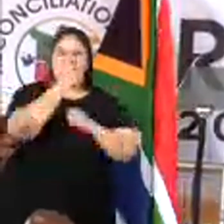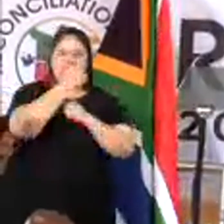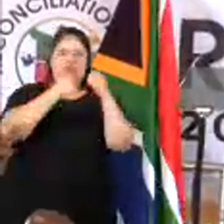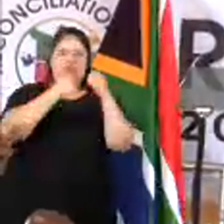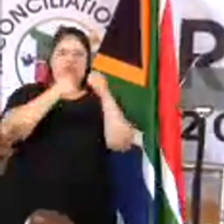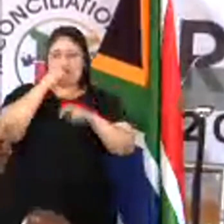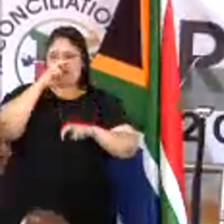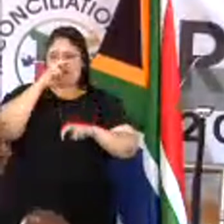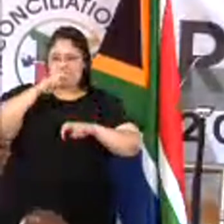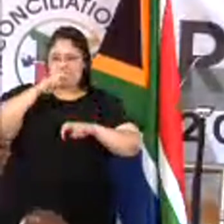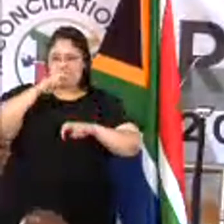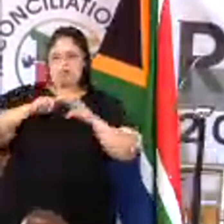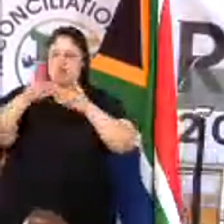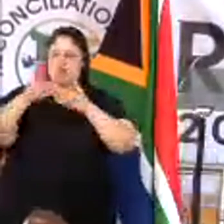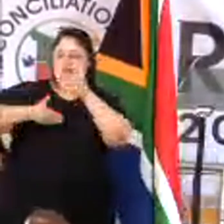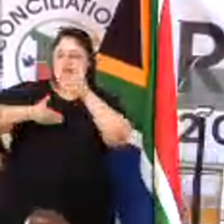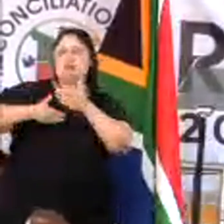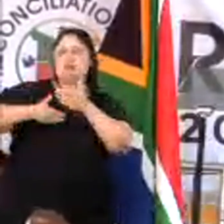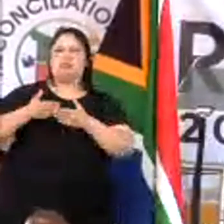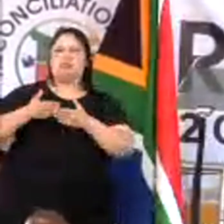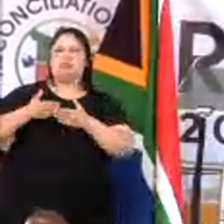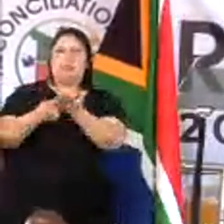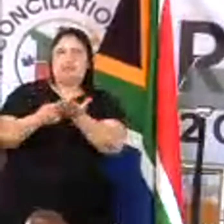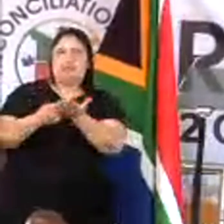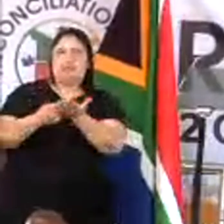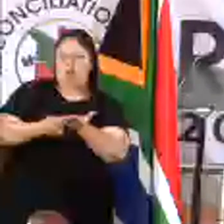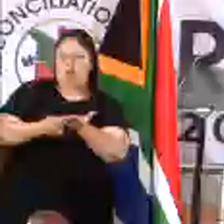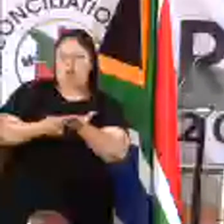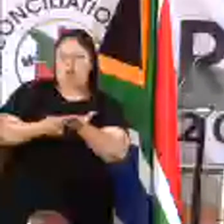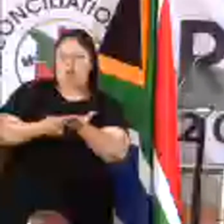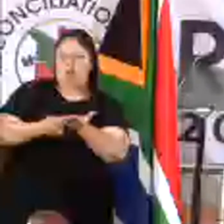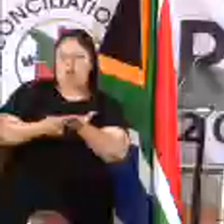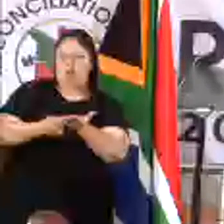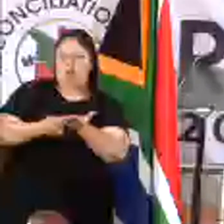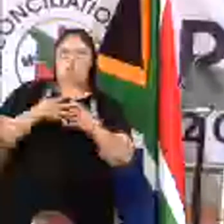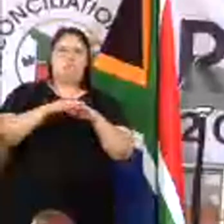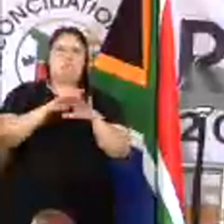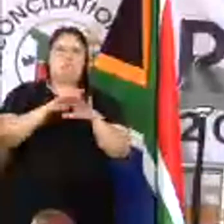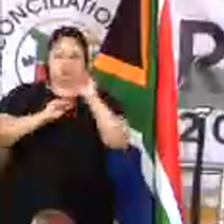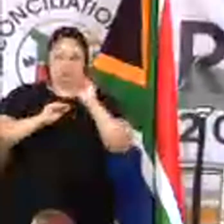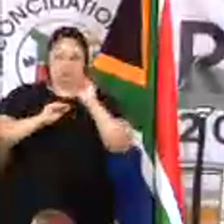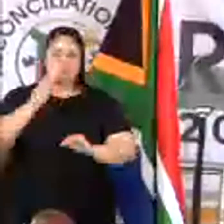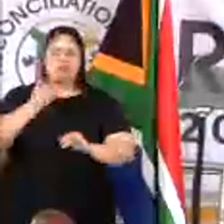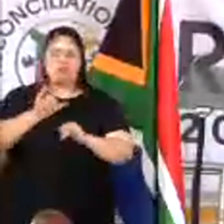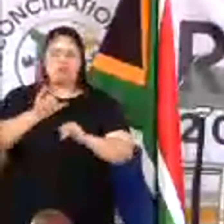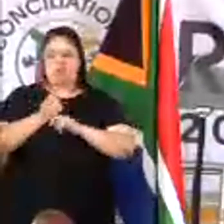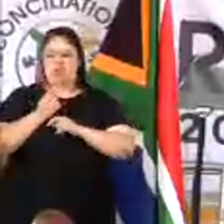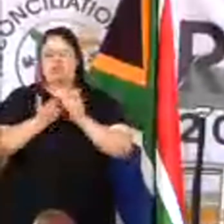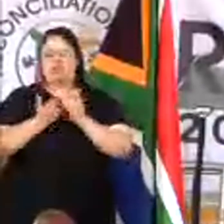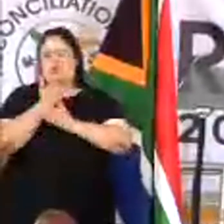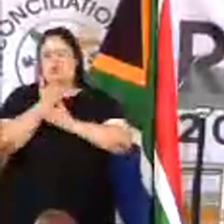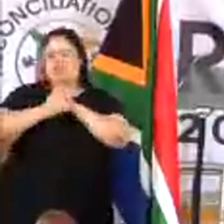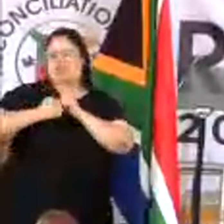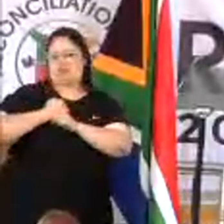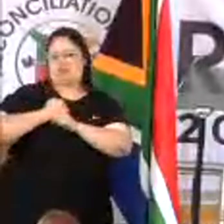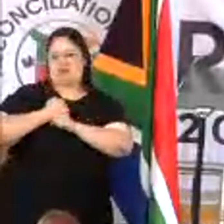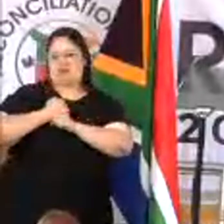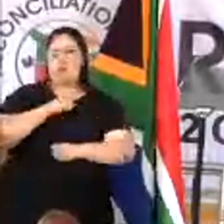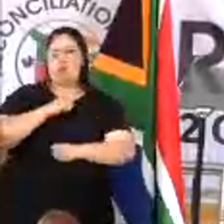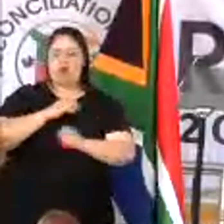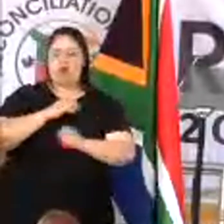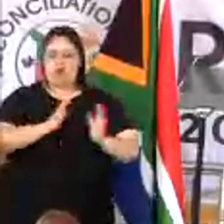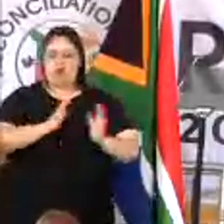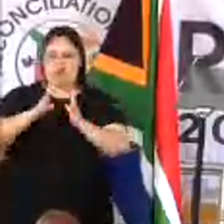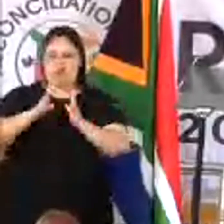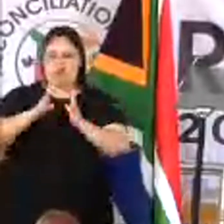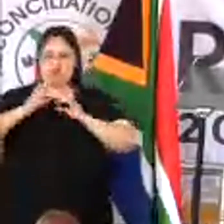and processes of the dialogue will be in place early in the new year so that preparations